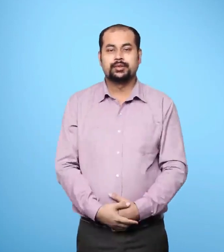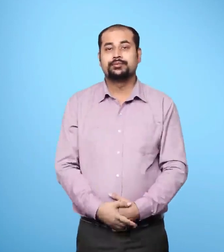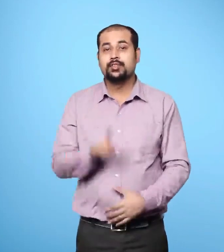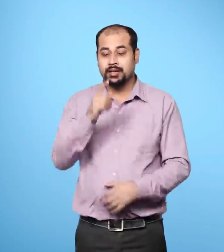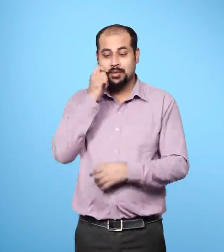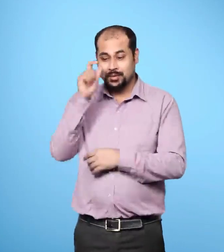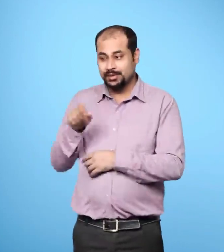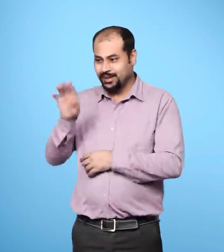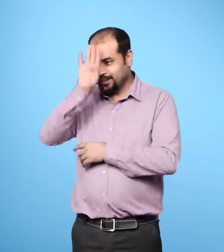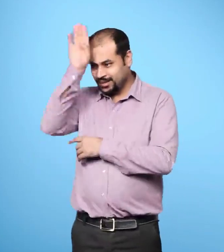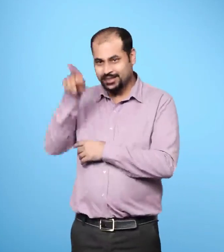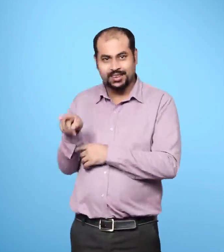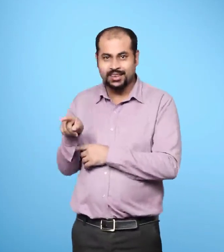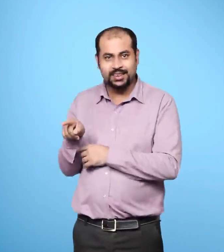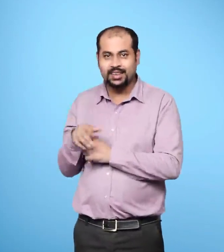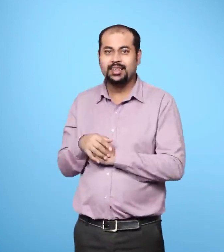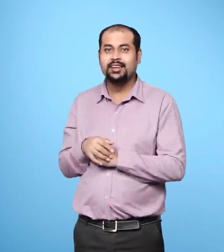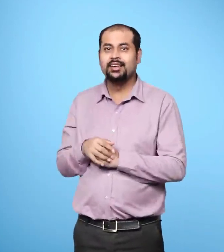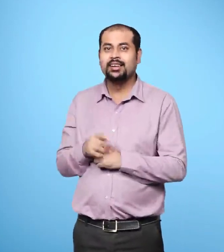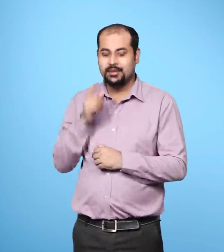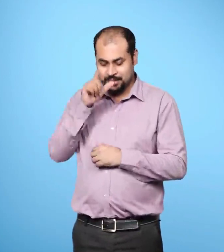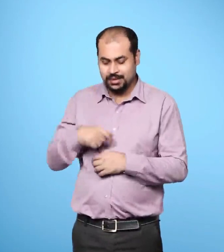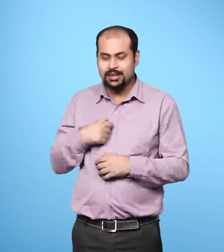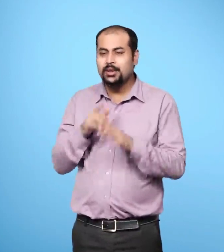The king gave him gold coins.